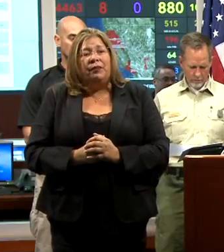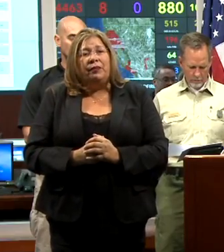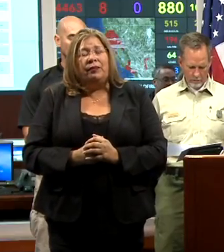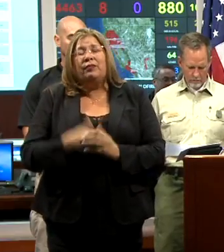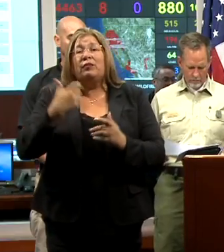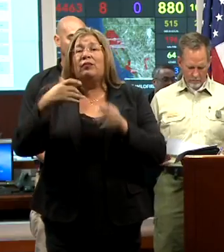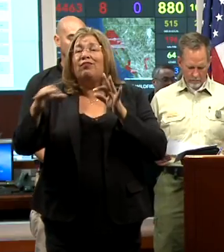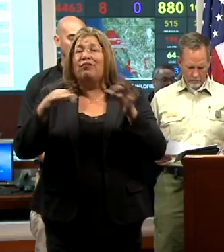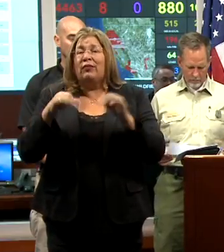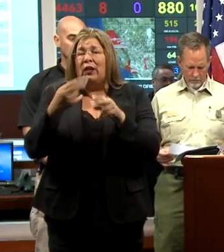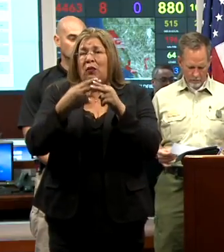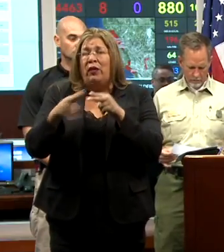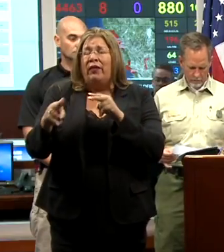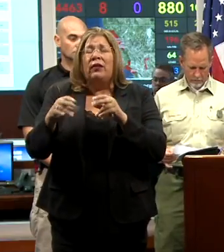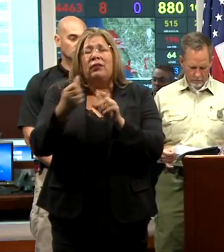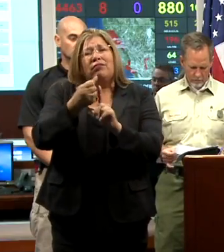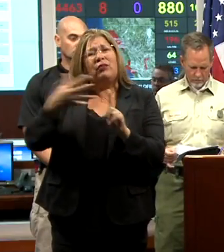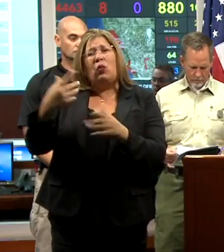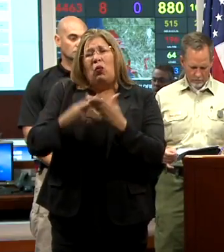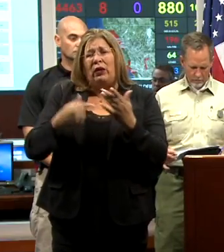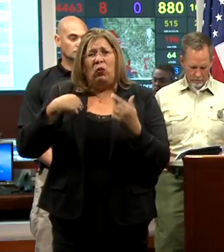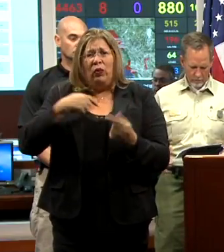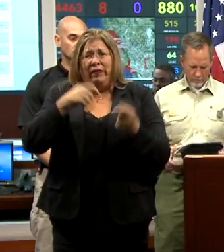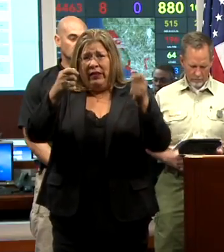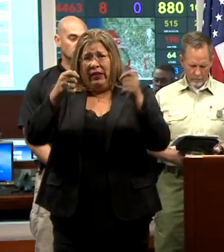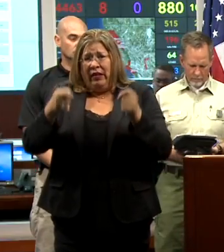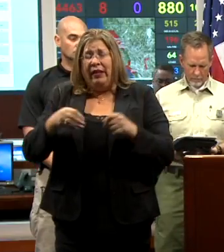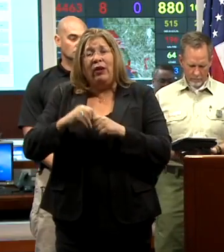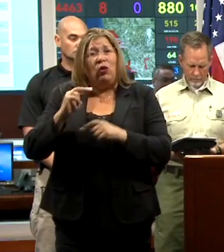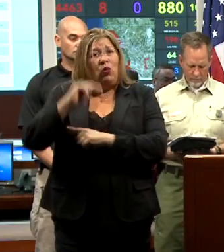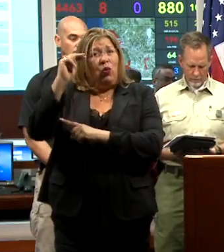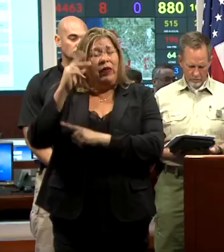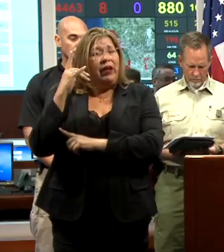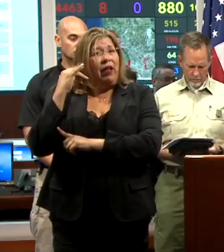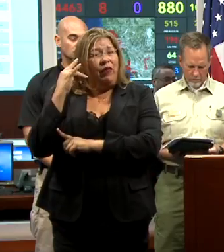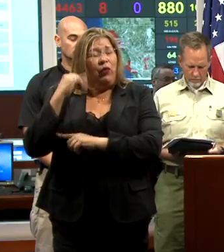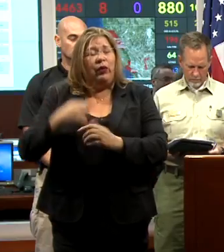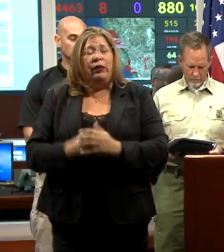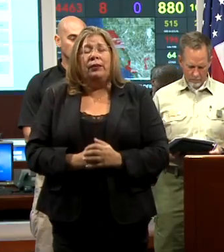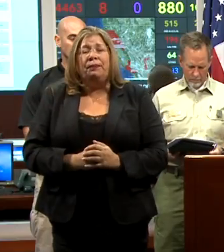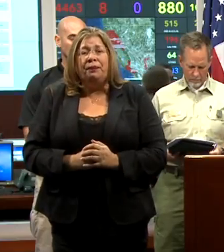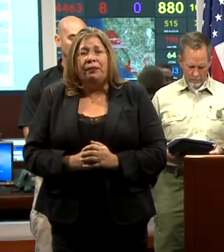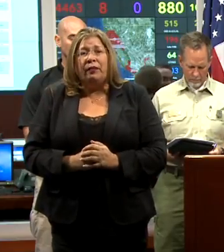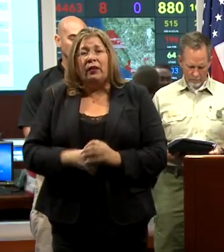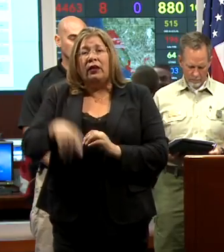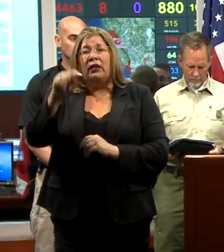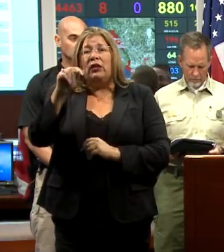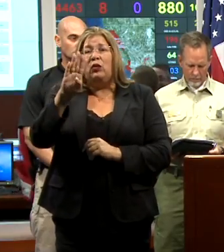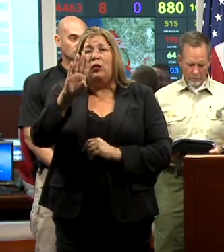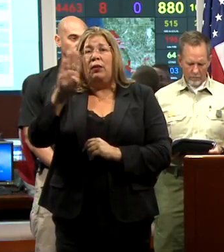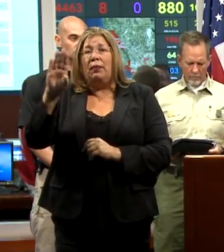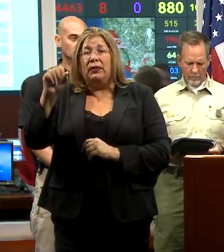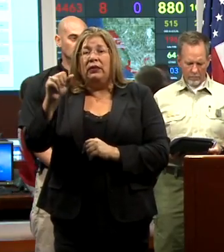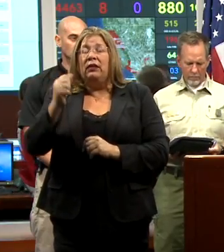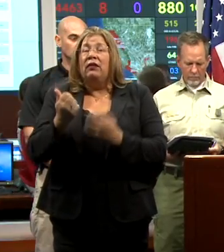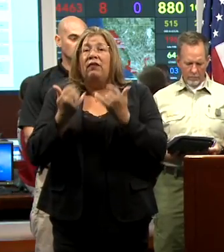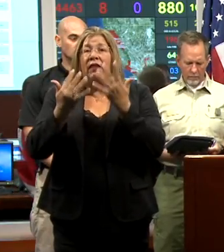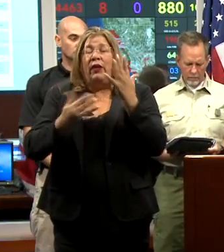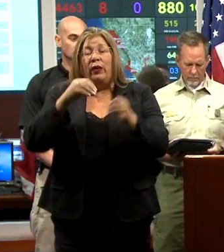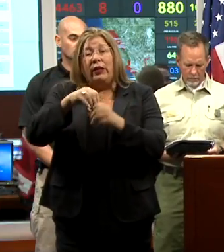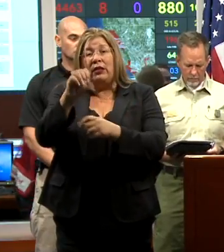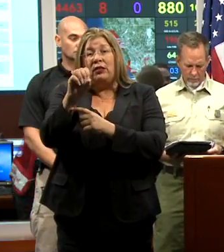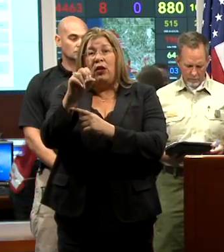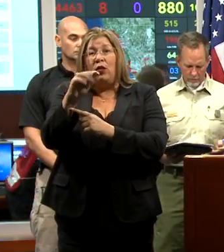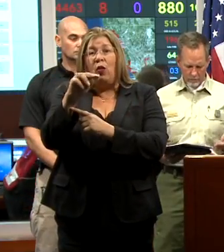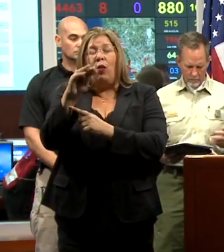significant incidents that we are dealing with in Northern California. The Tubbs fire burning in Sonoma